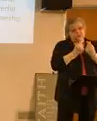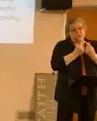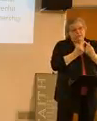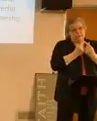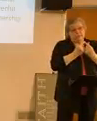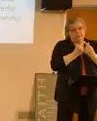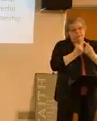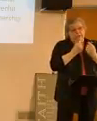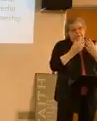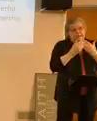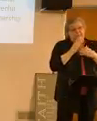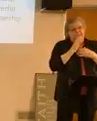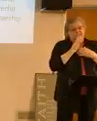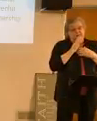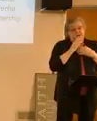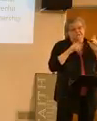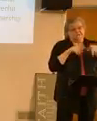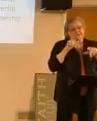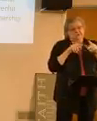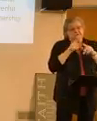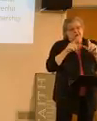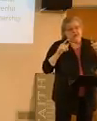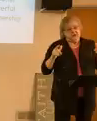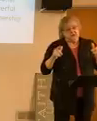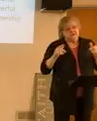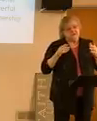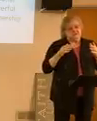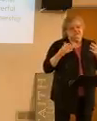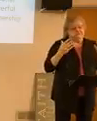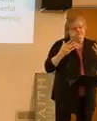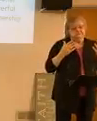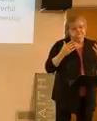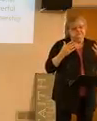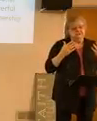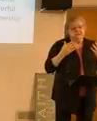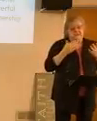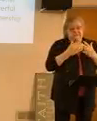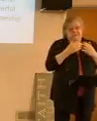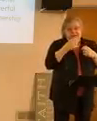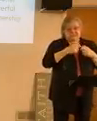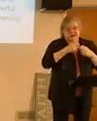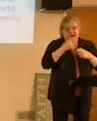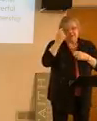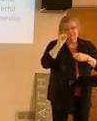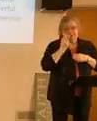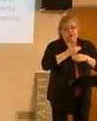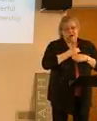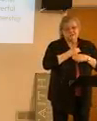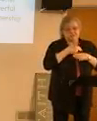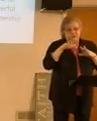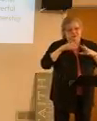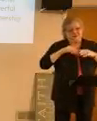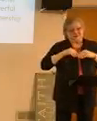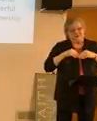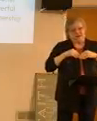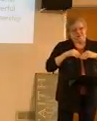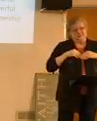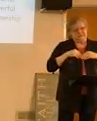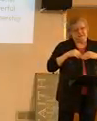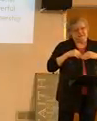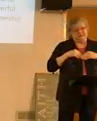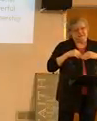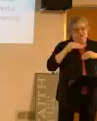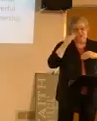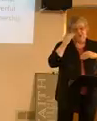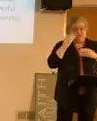people who speak a different language, a different culture, that it's really hard for us to accept or